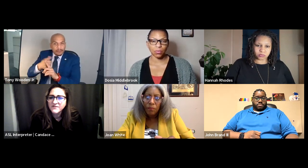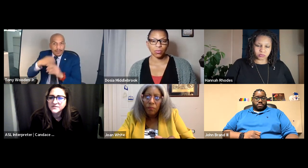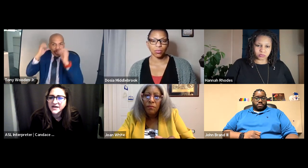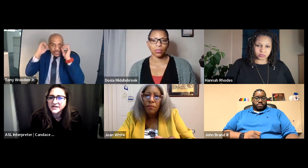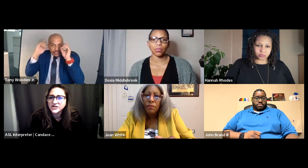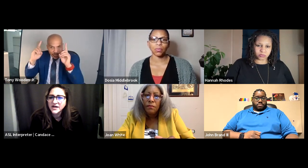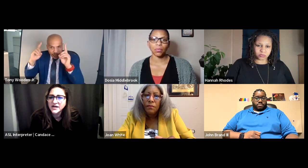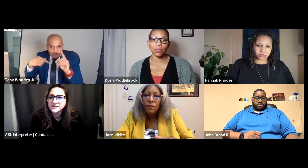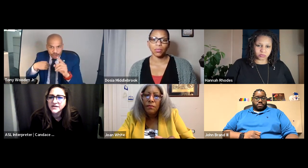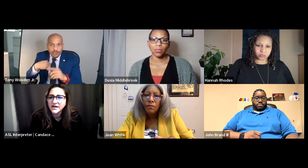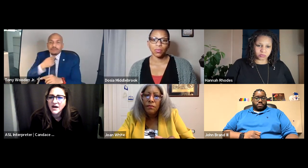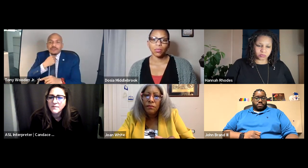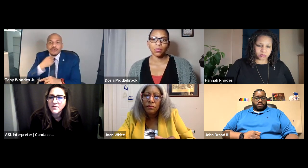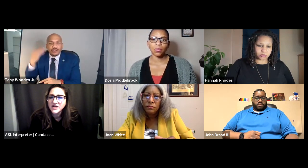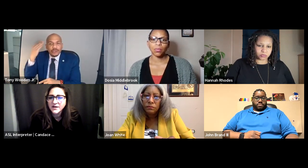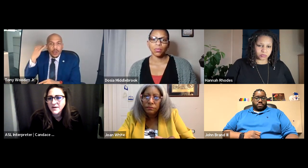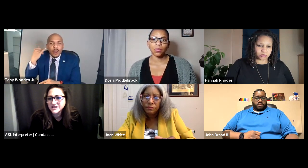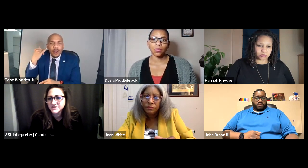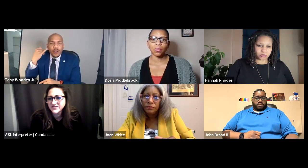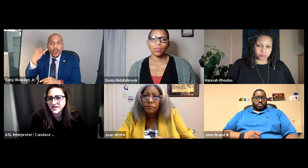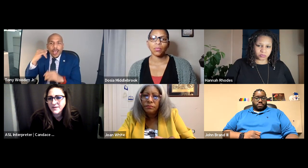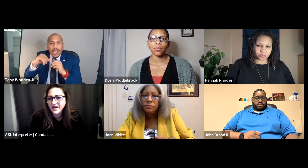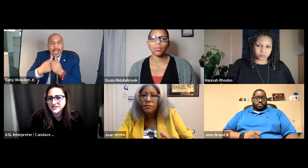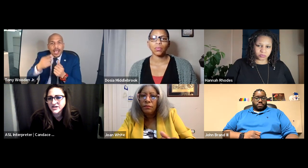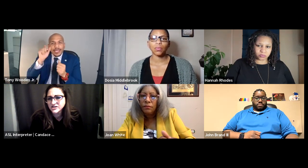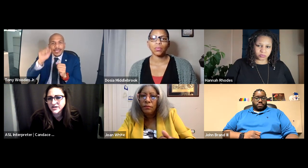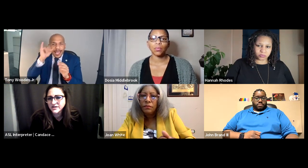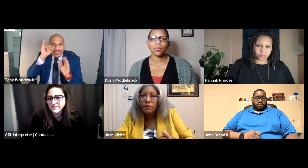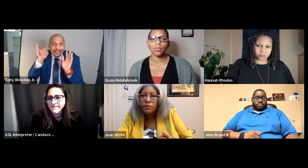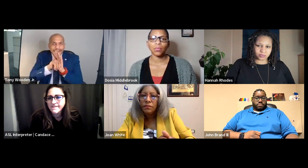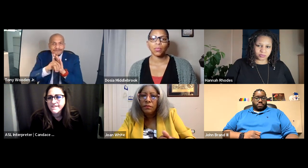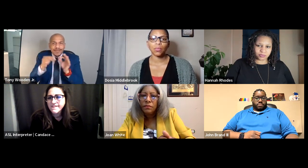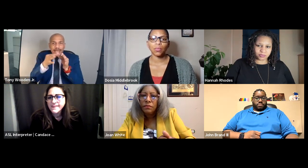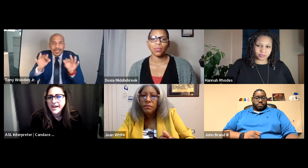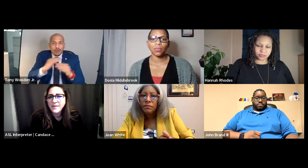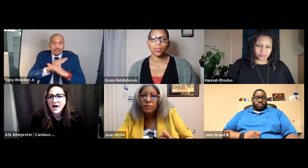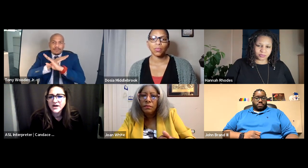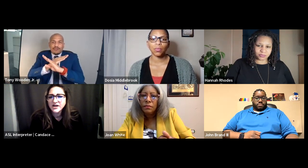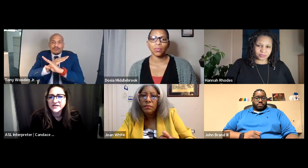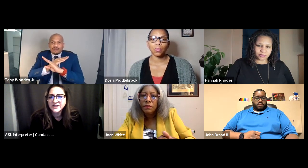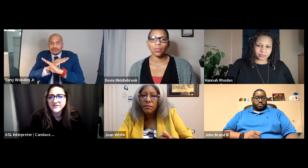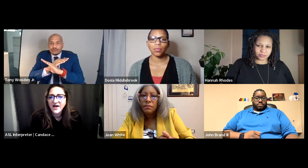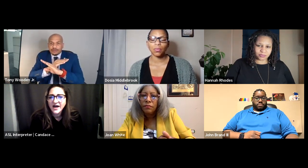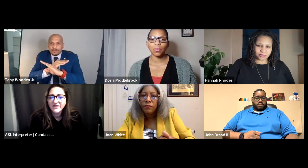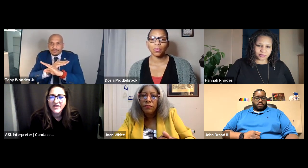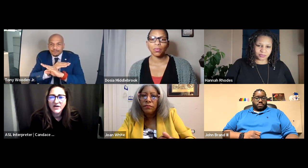From Taisha saying, we're talking about specifically about education. How can you identify